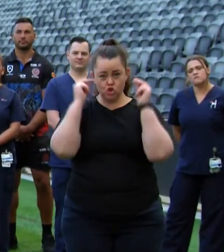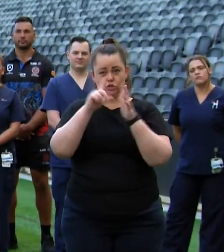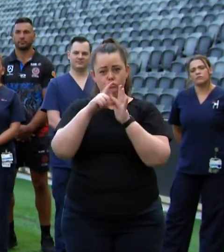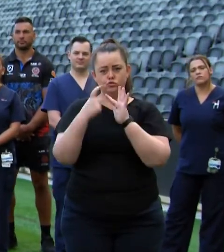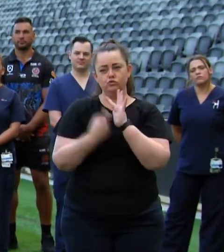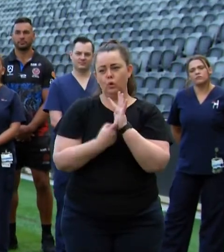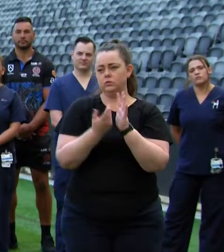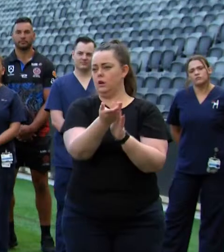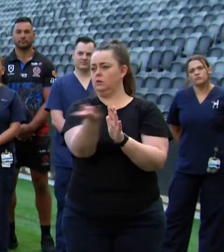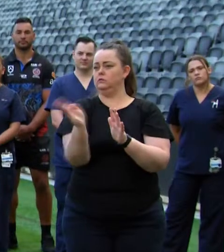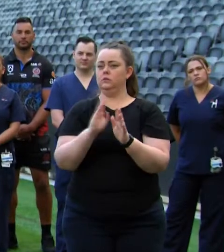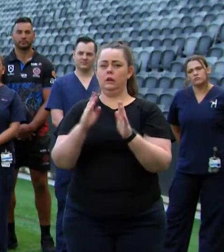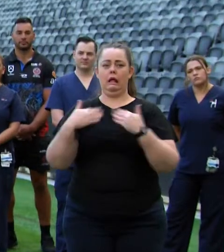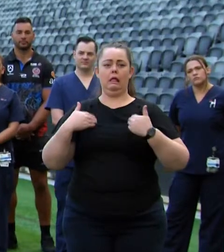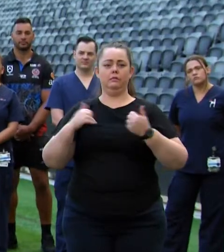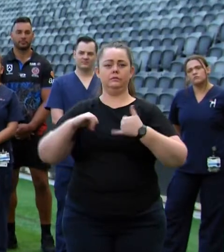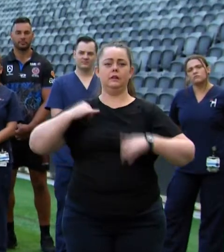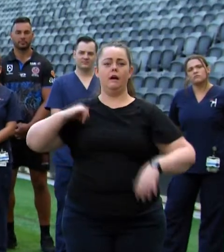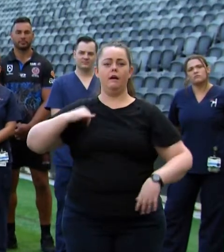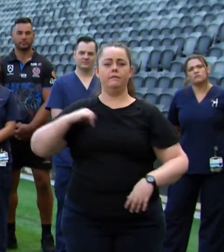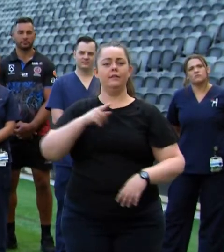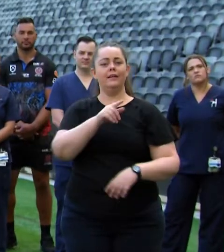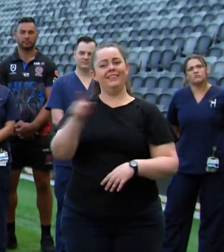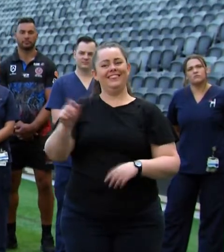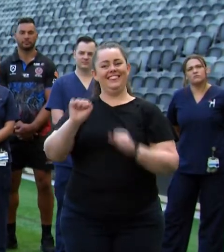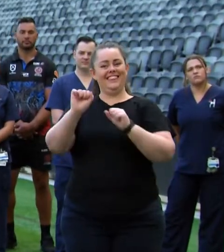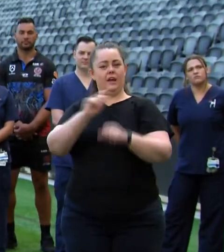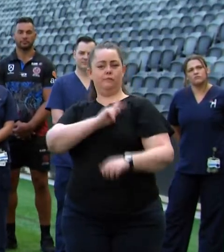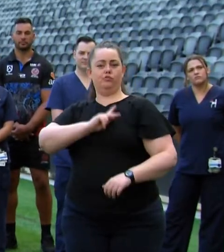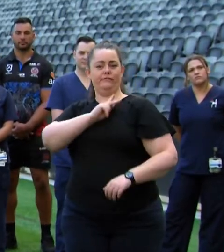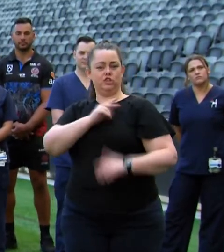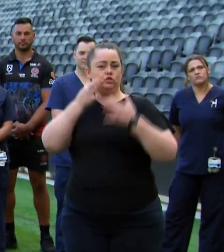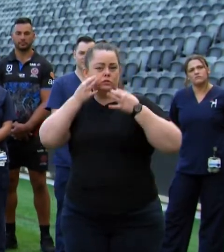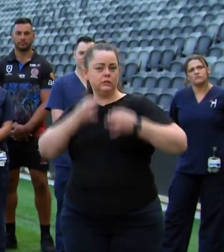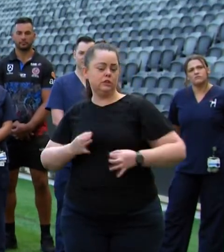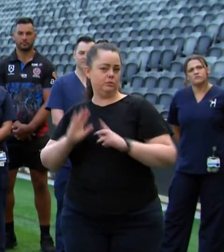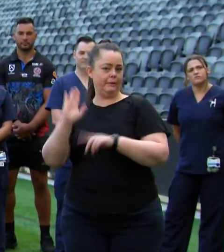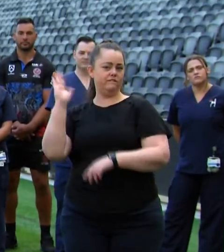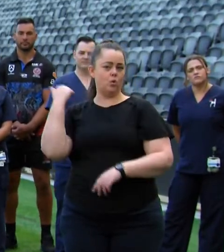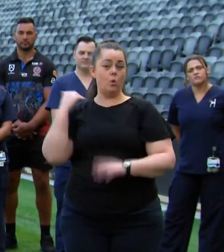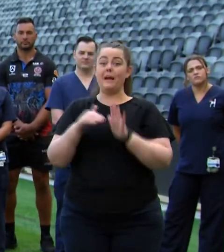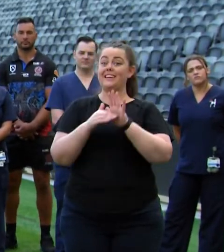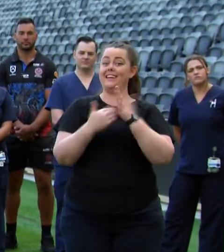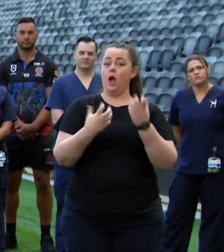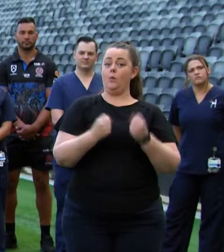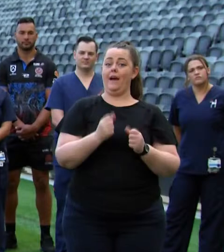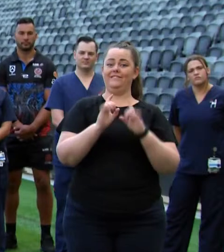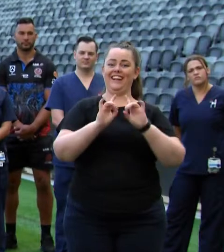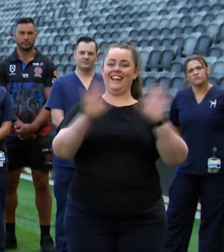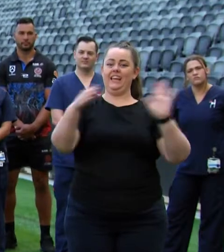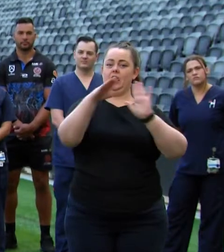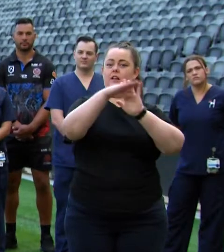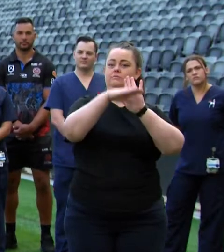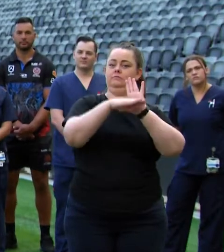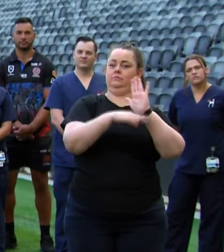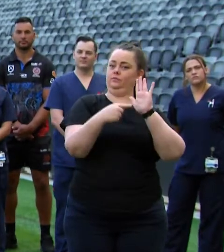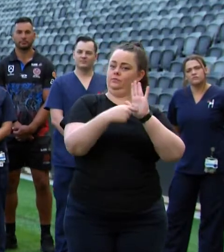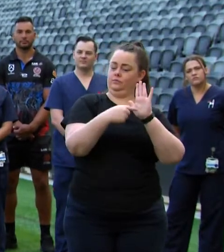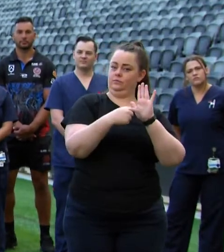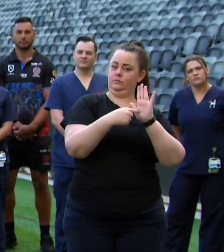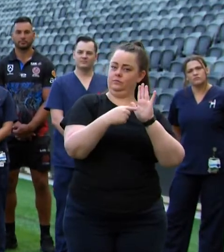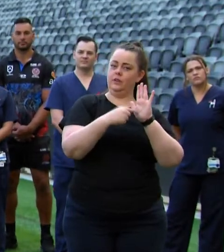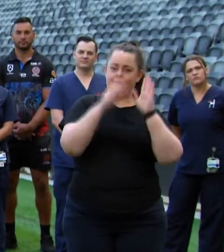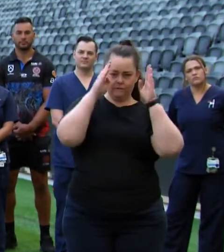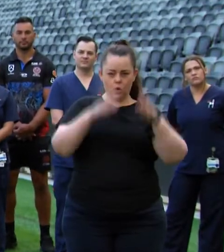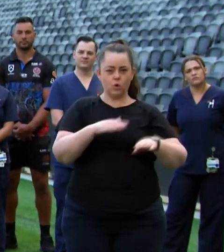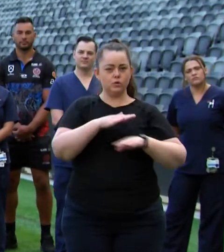in every situation are making professional judgments, but the overriding guidance is now to look at care and compassion, which they do